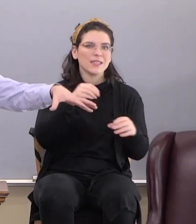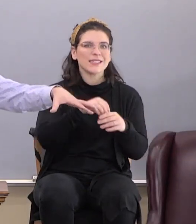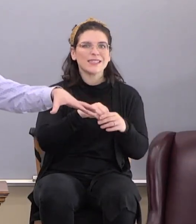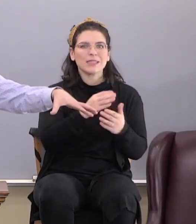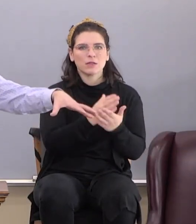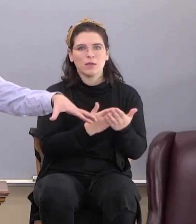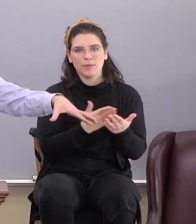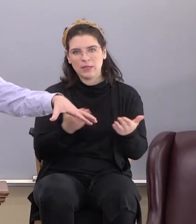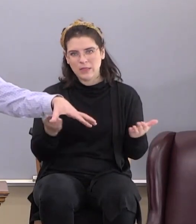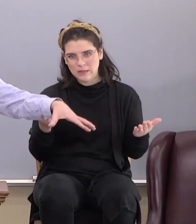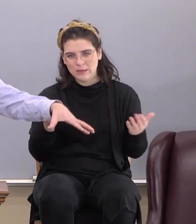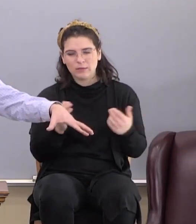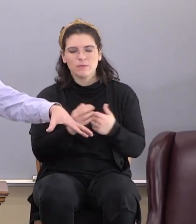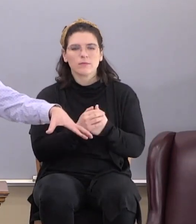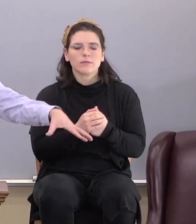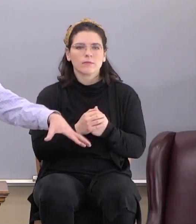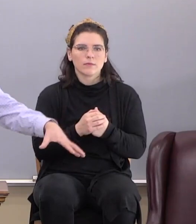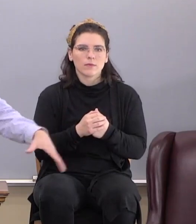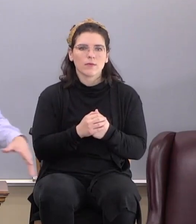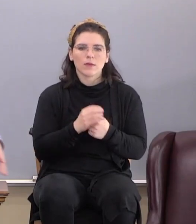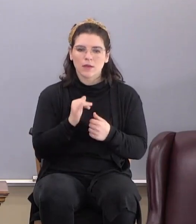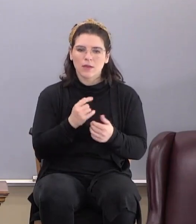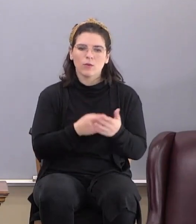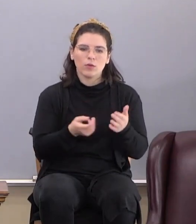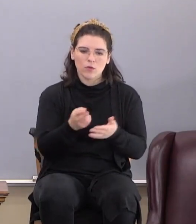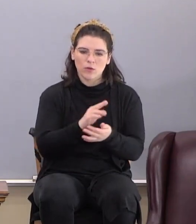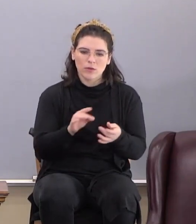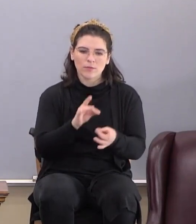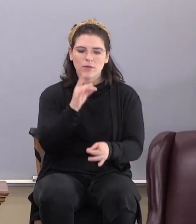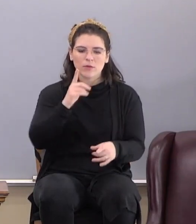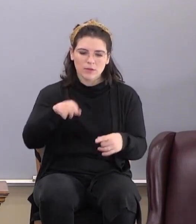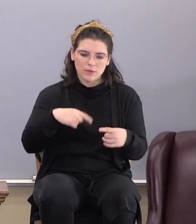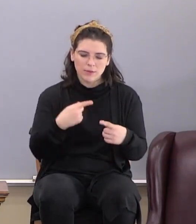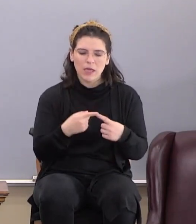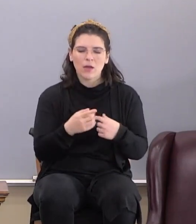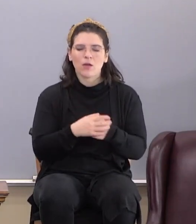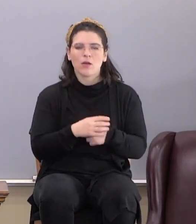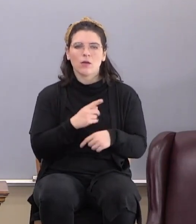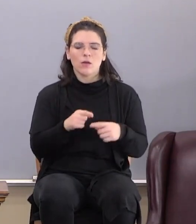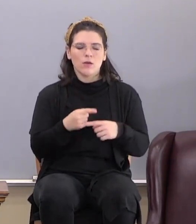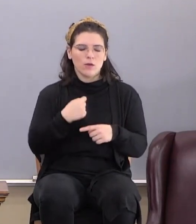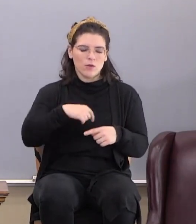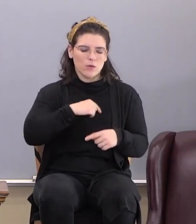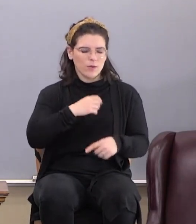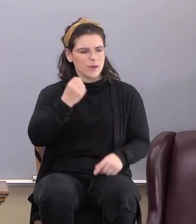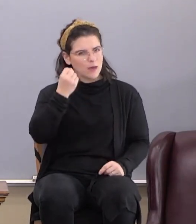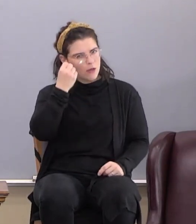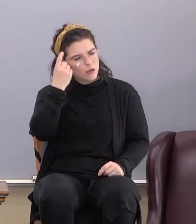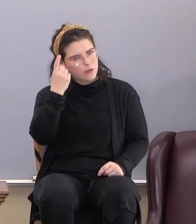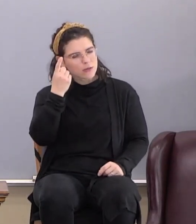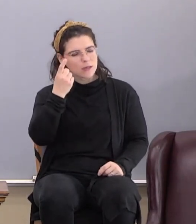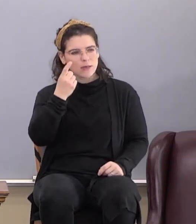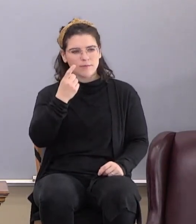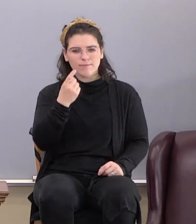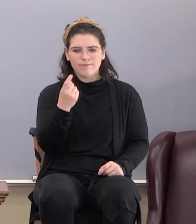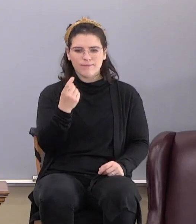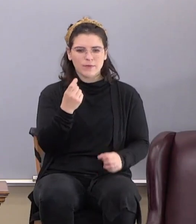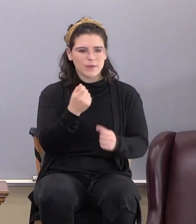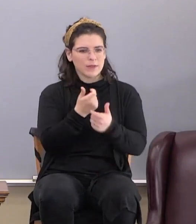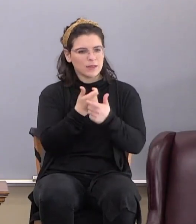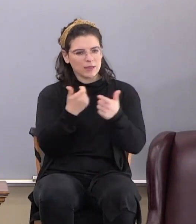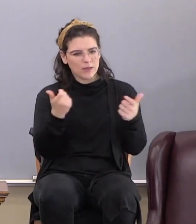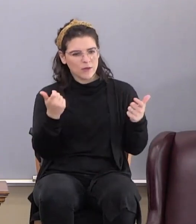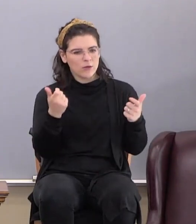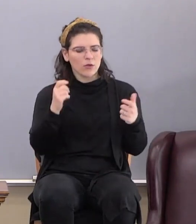in some things. And that's what the Holy Spirit is all about. When we grasp the magnitude of the